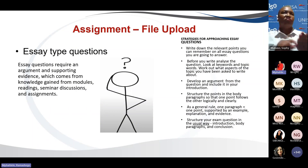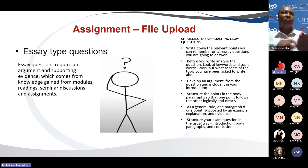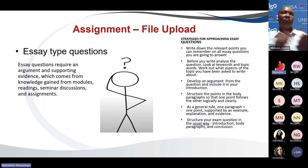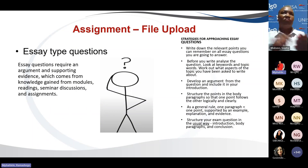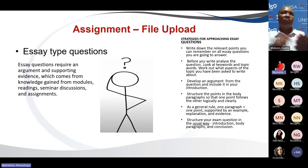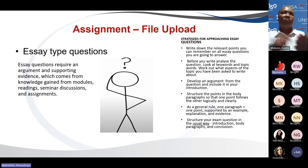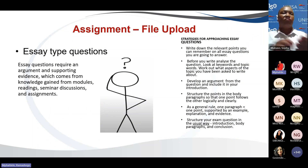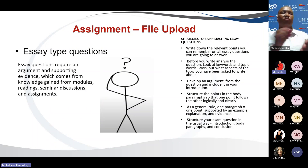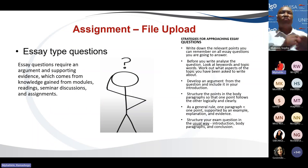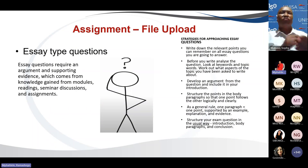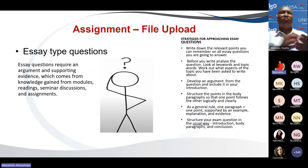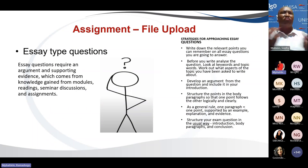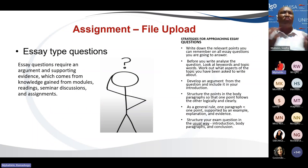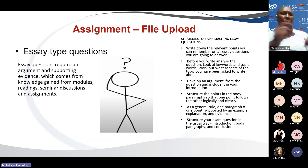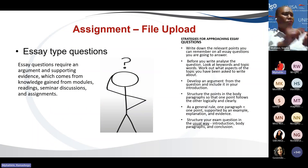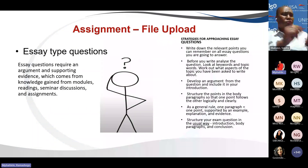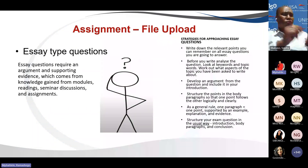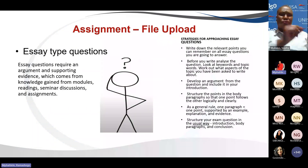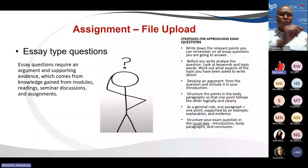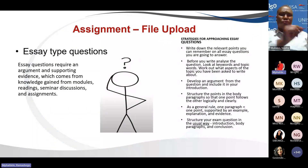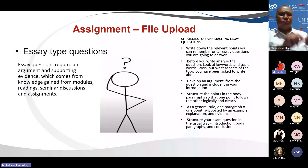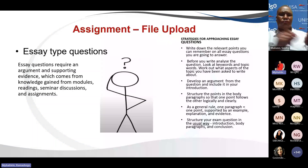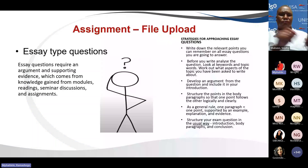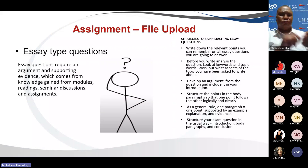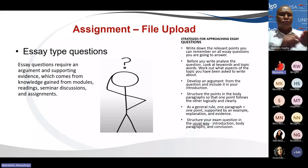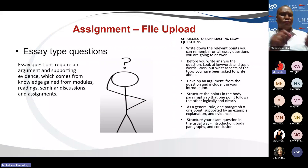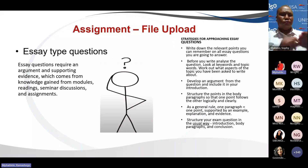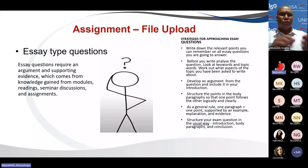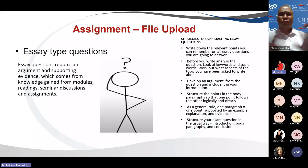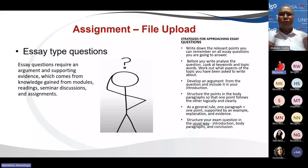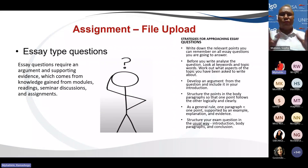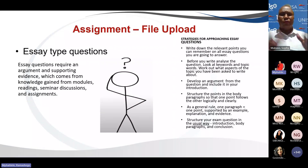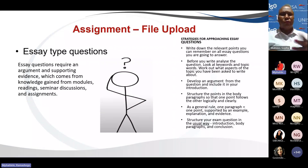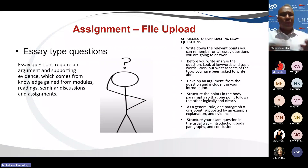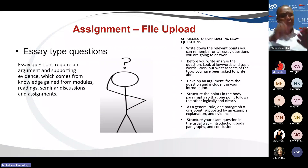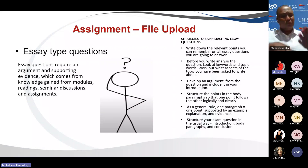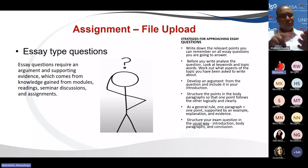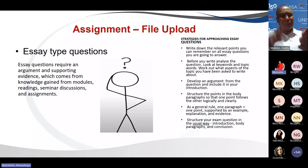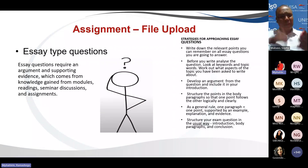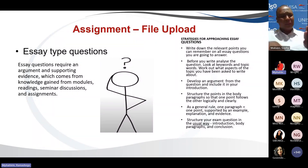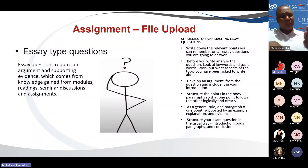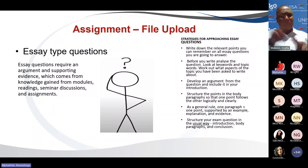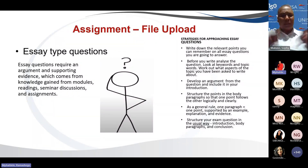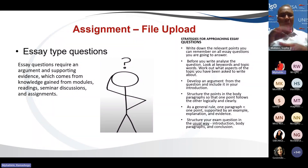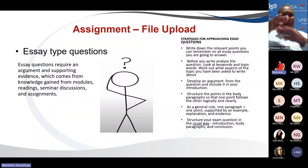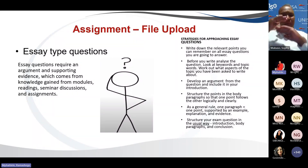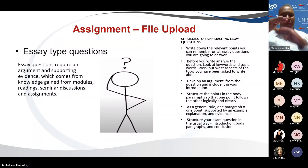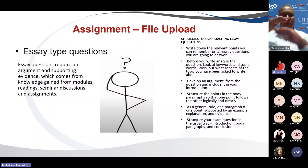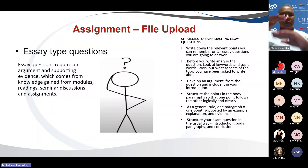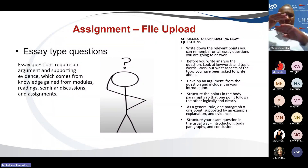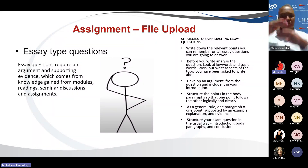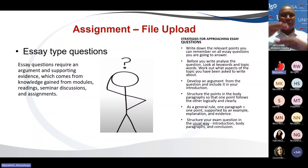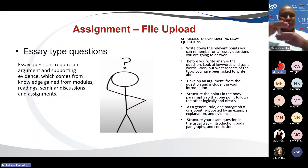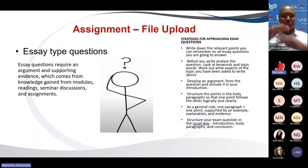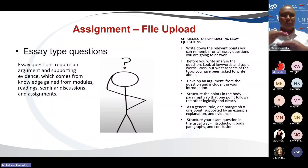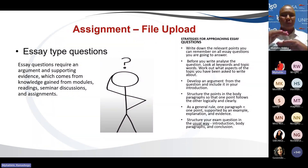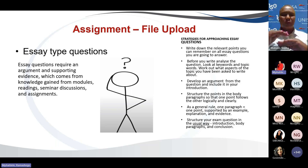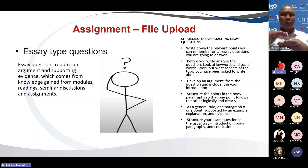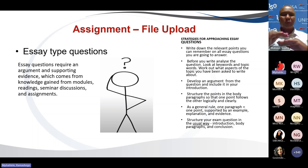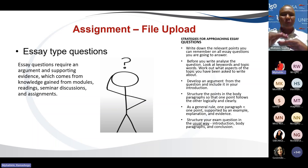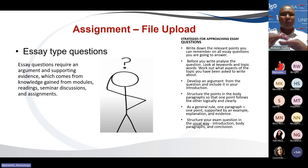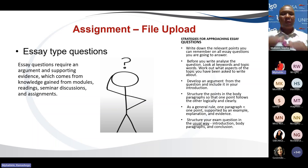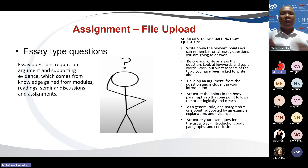lots of text without demarcating your work with paragraphs. So if, for example,